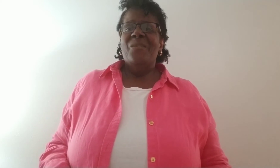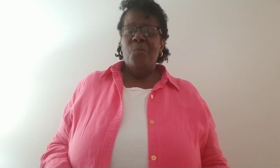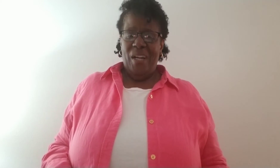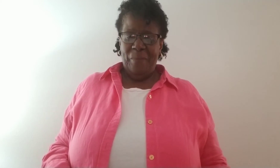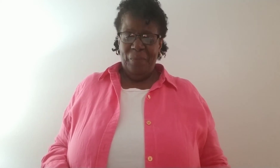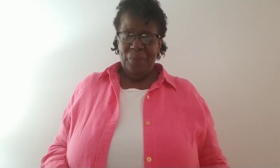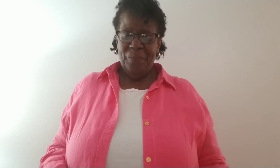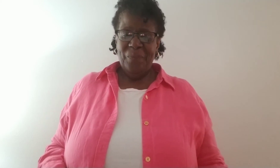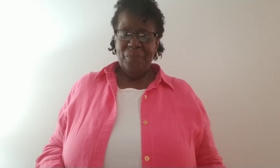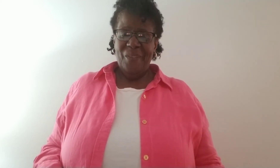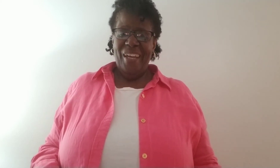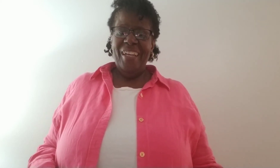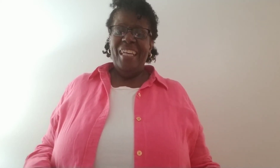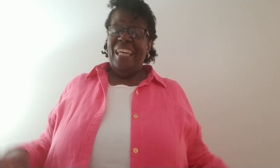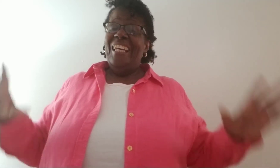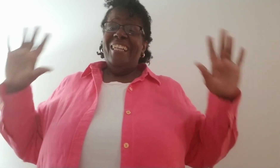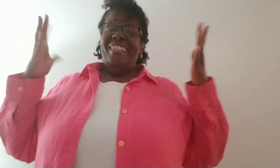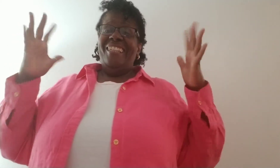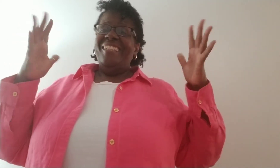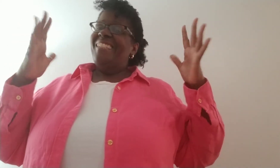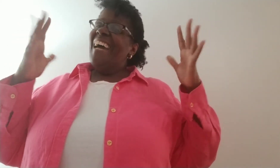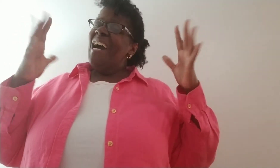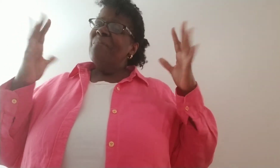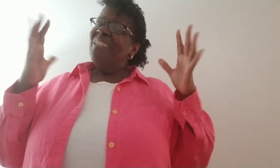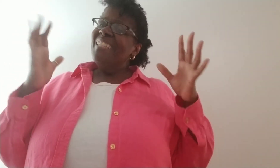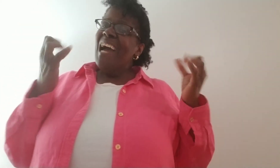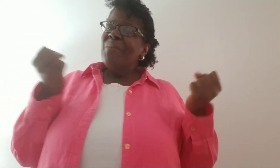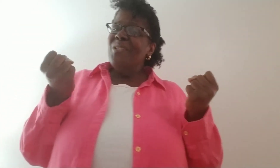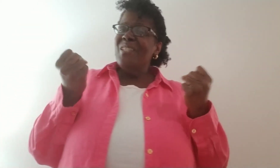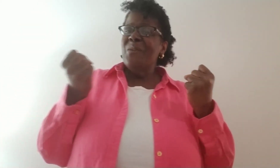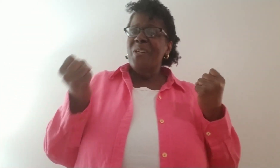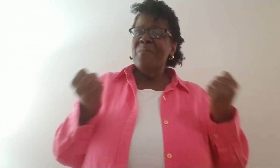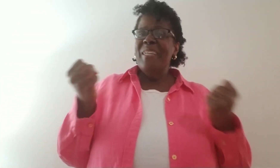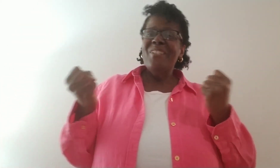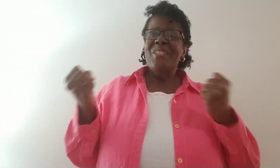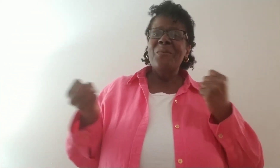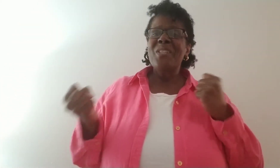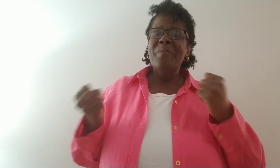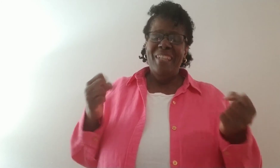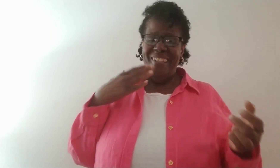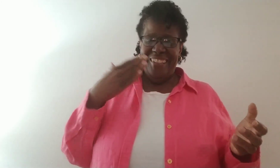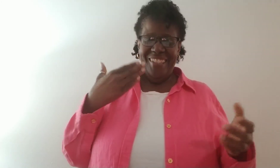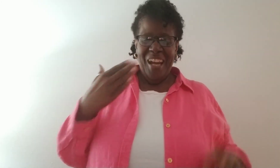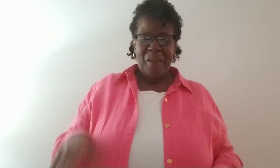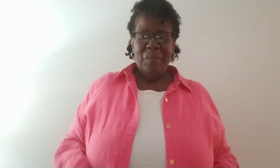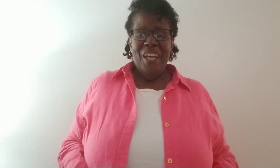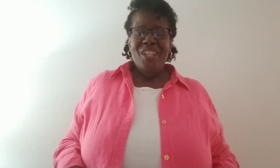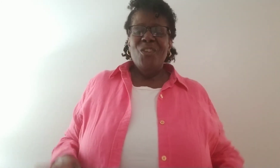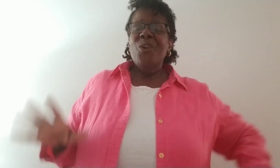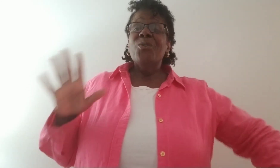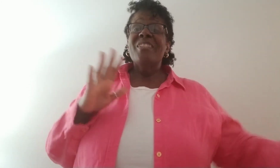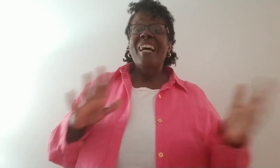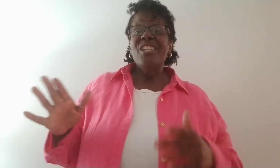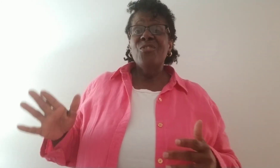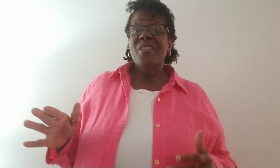965,391. Okay? Good job. Good job. Are you still with me? You still with me? Good job. So those are the hundreds of